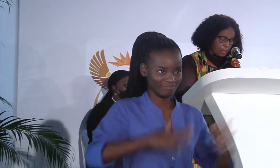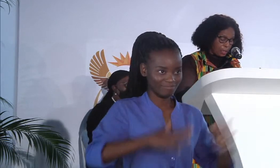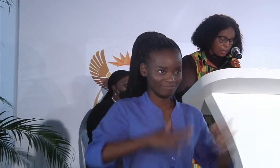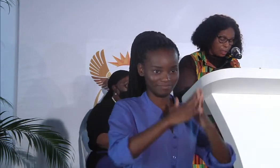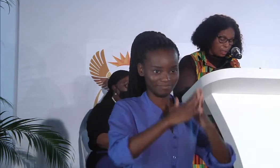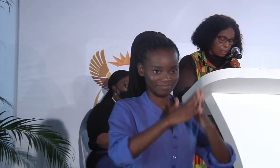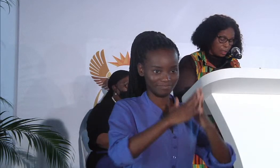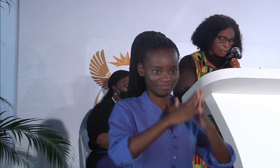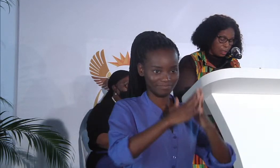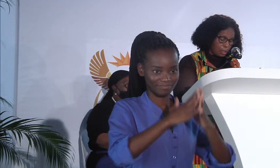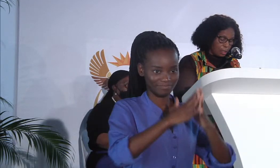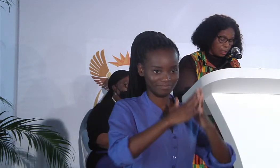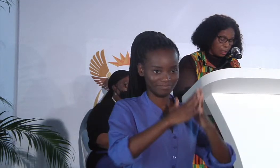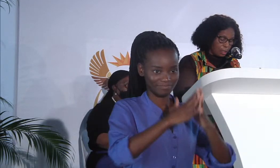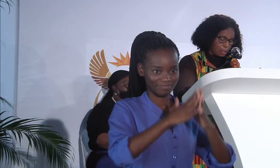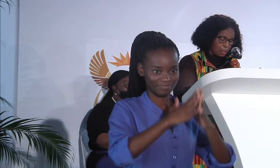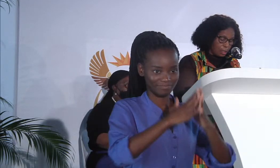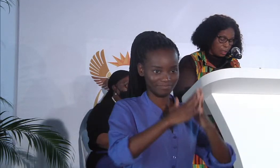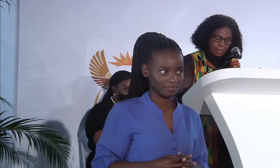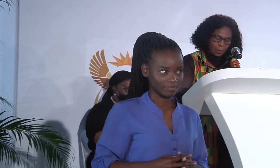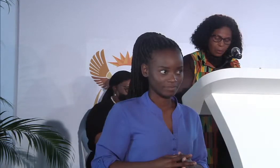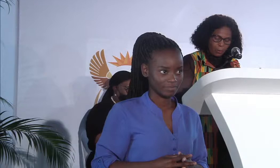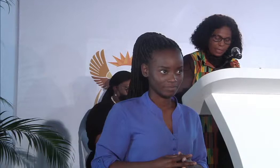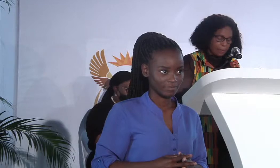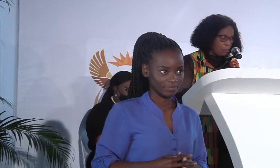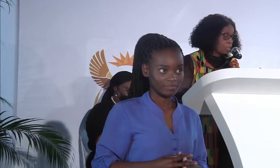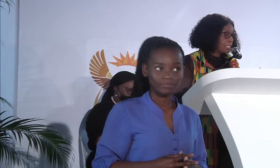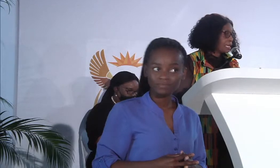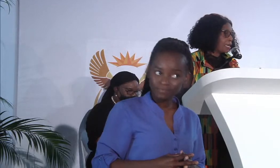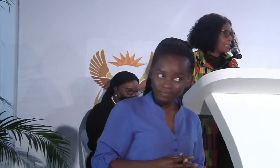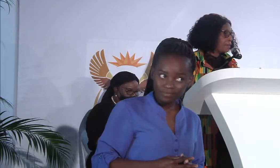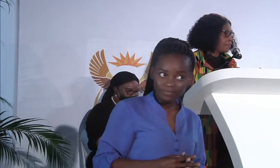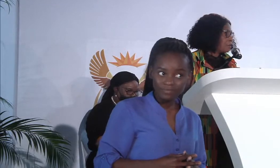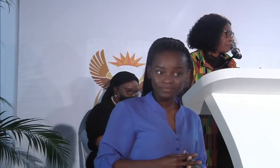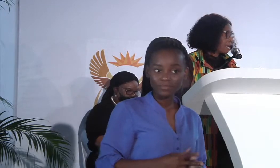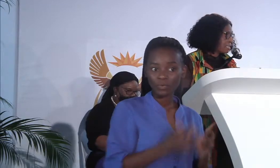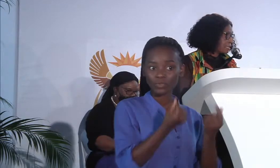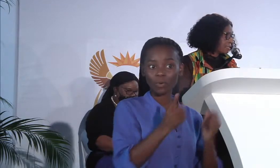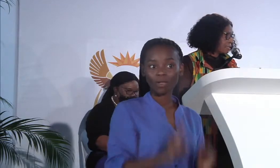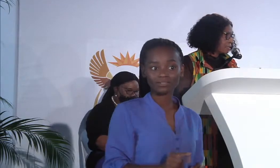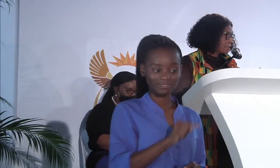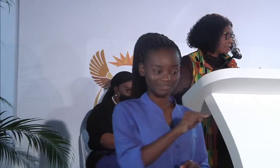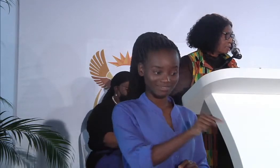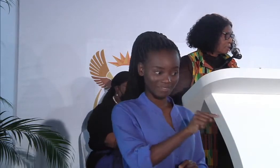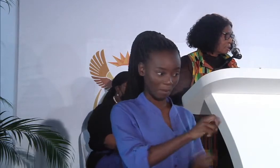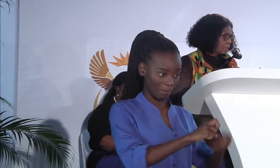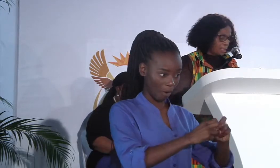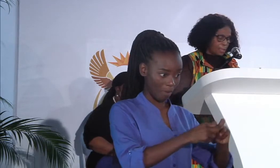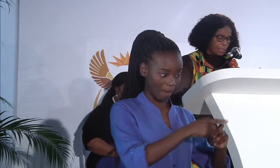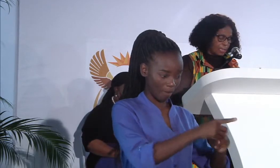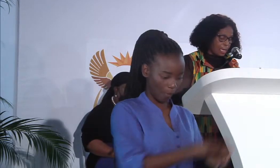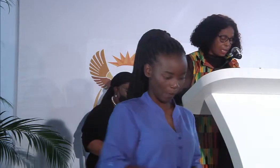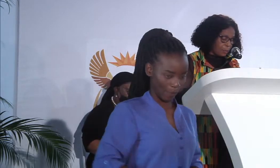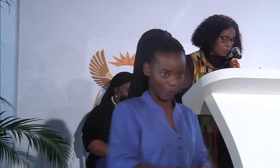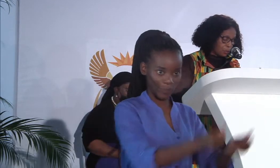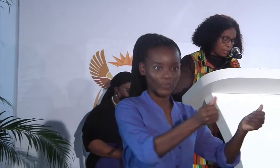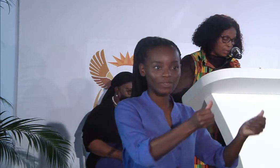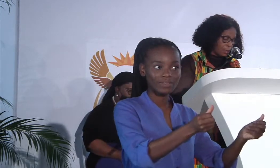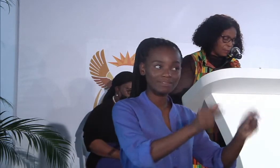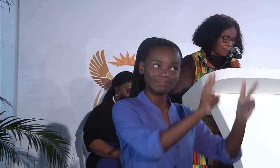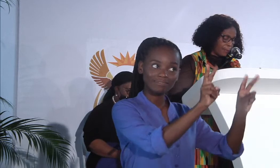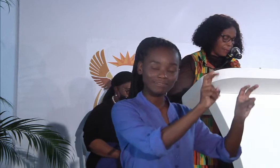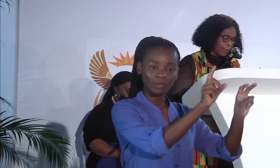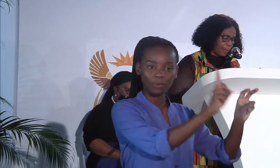especially to deal with the monster in front of us, the drug abuse.